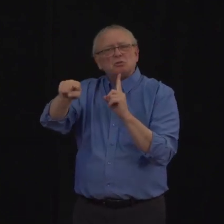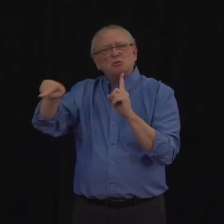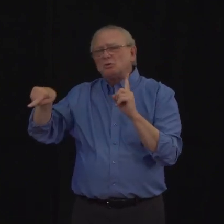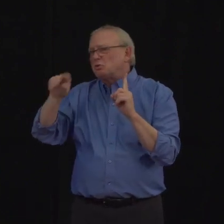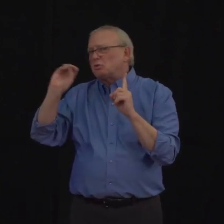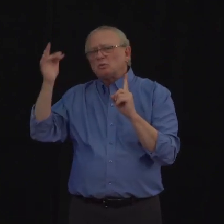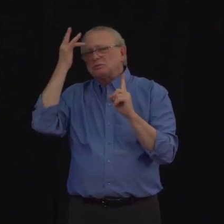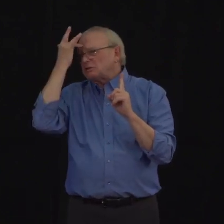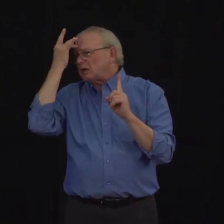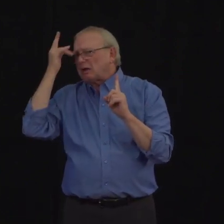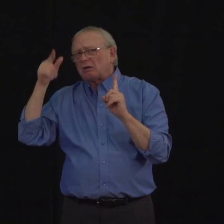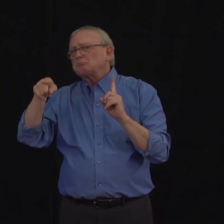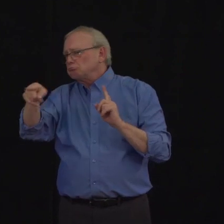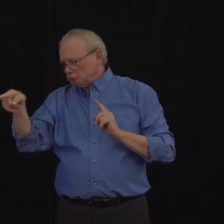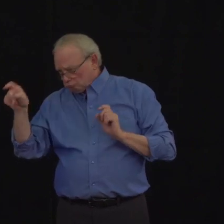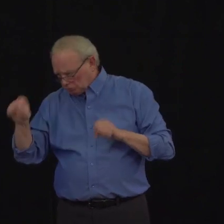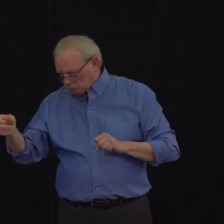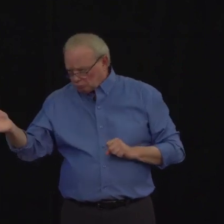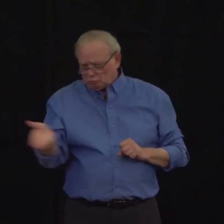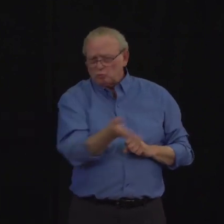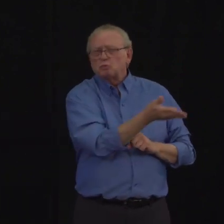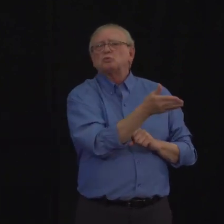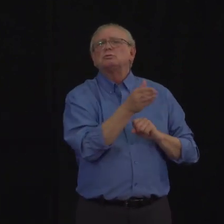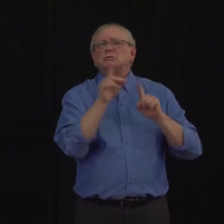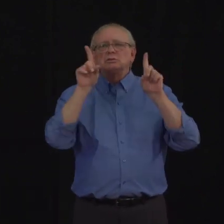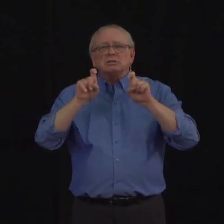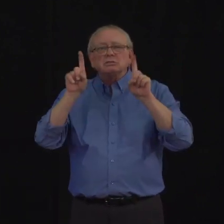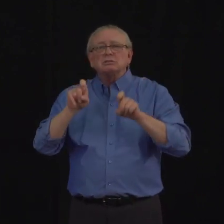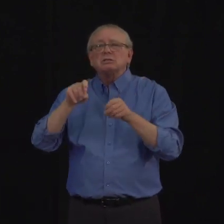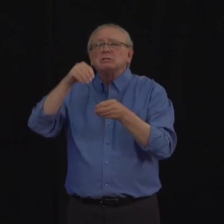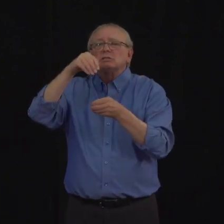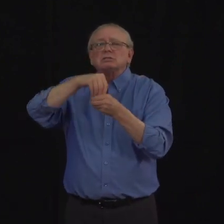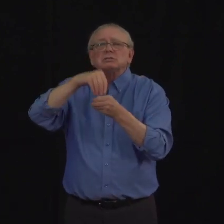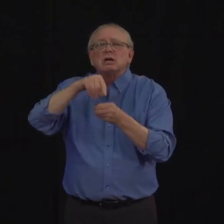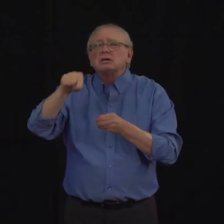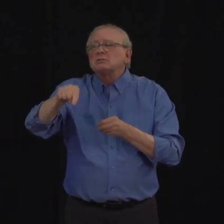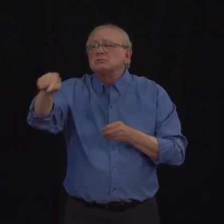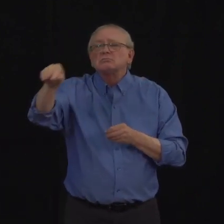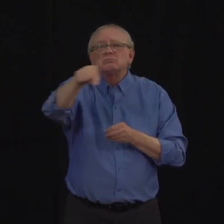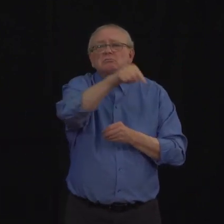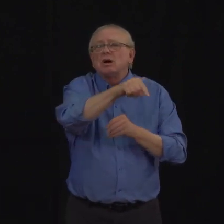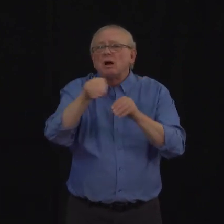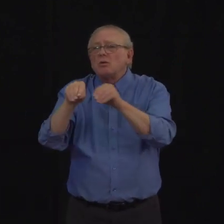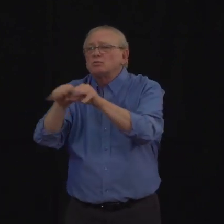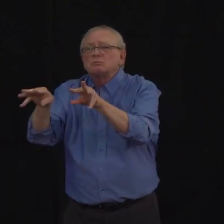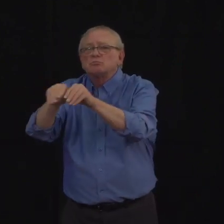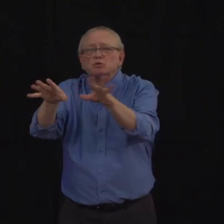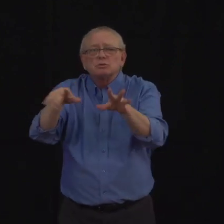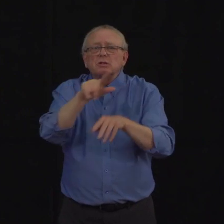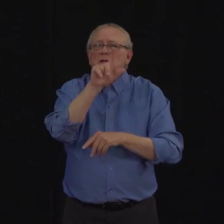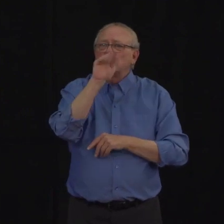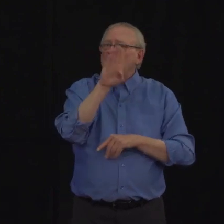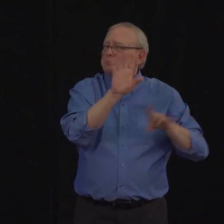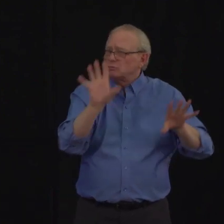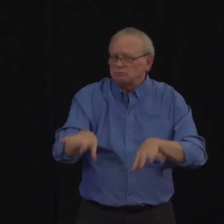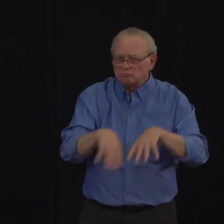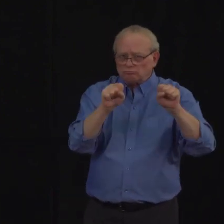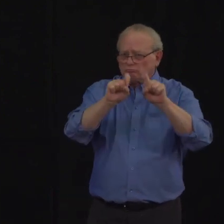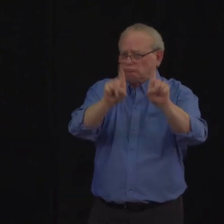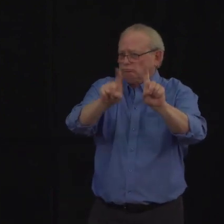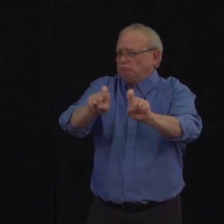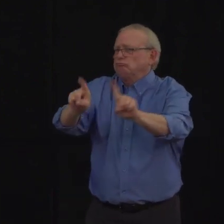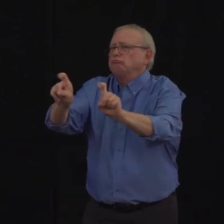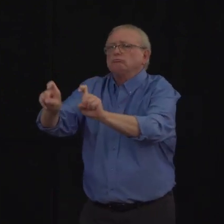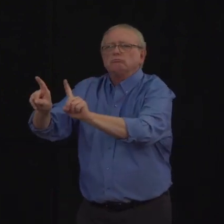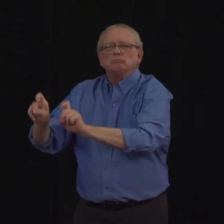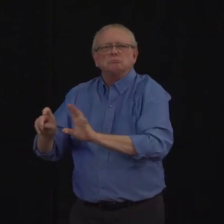setting. And our lab has been able to accommodate all of that volume, which again, is very important. Our lab also has been able to